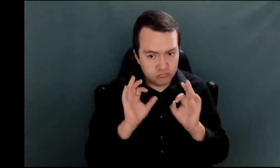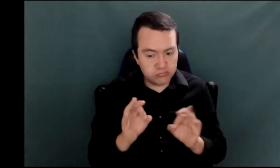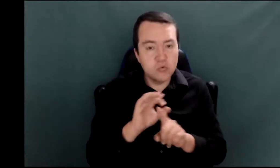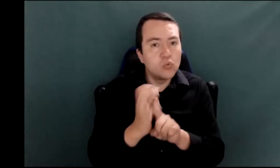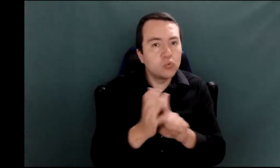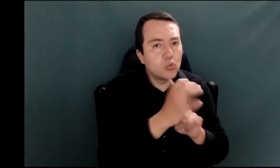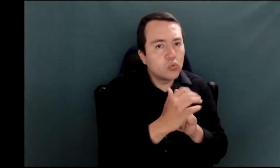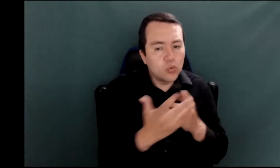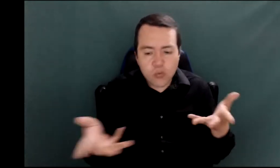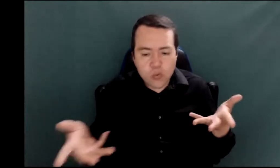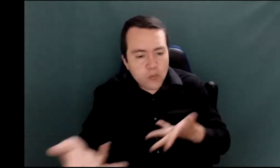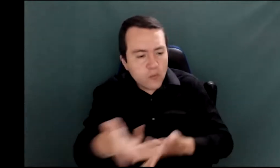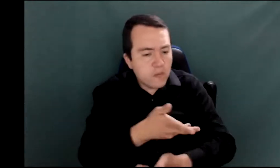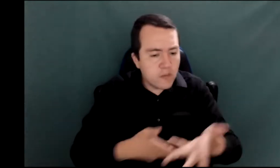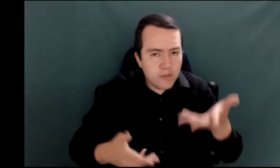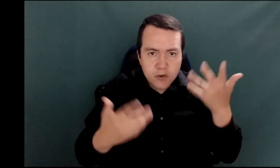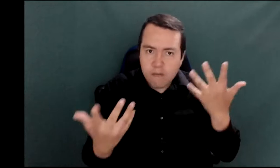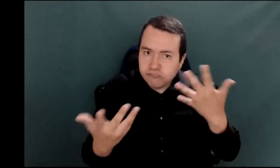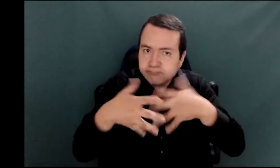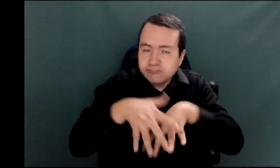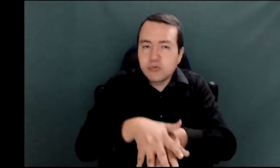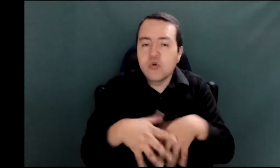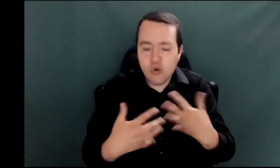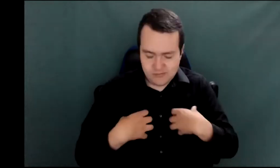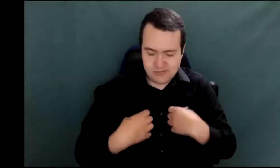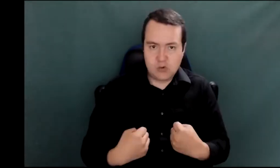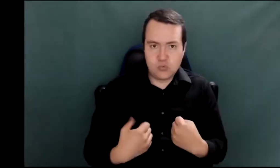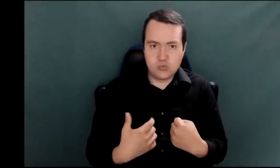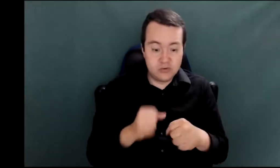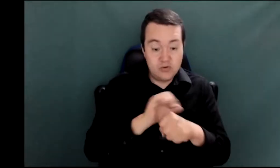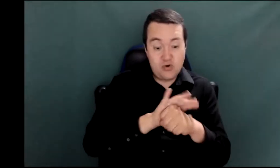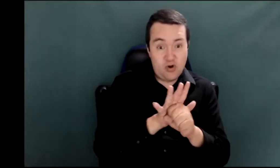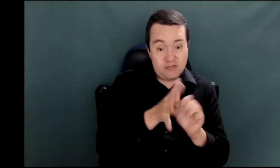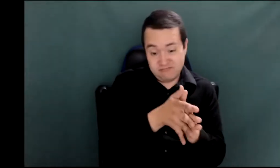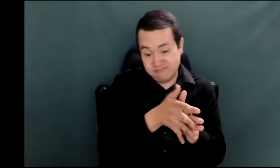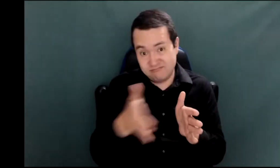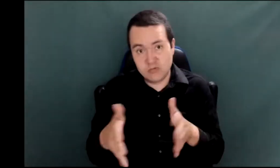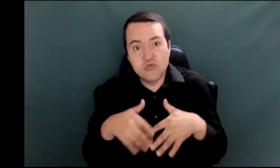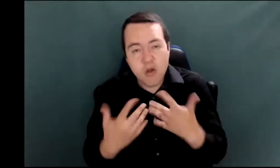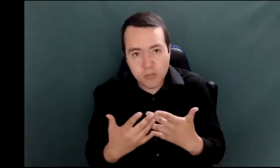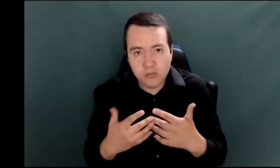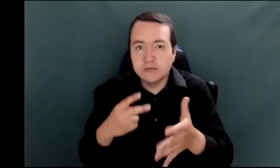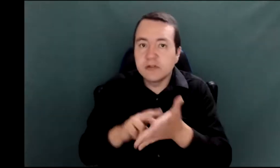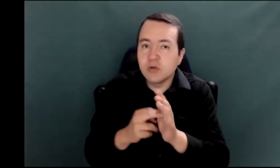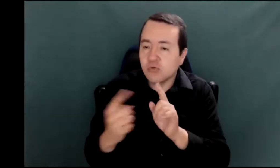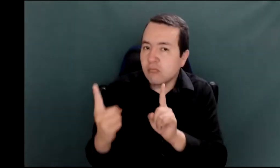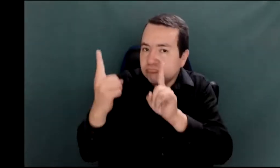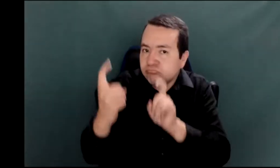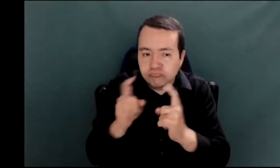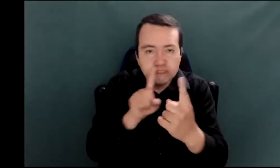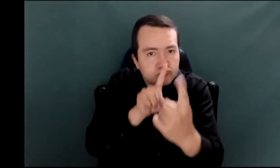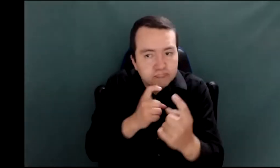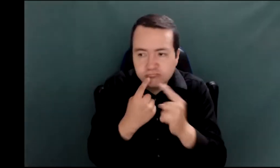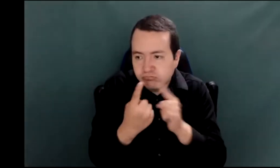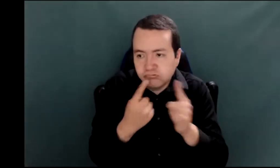have been building intercultural health within the context of the pandemic, and how we use the